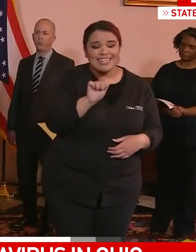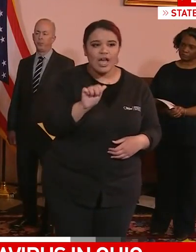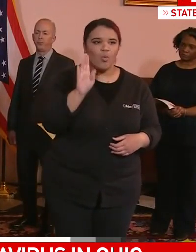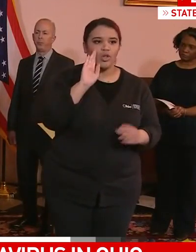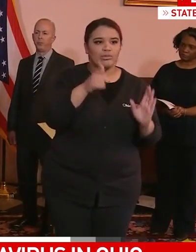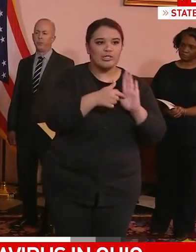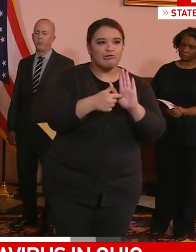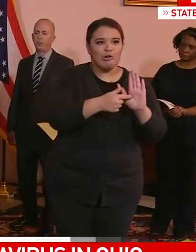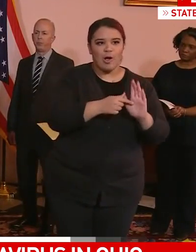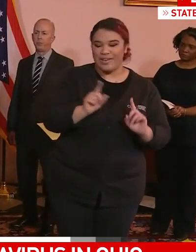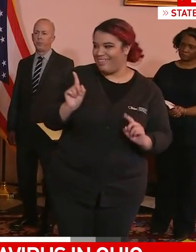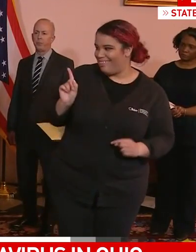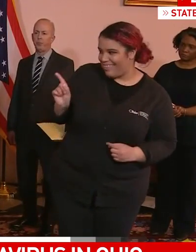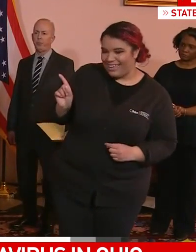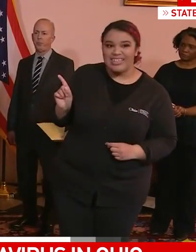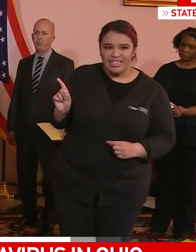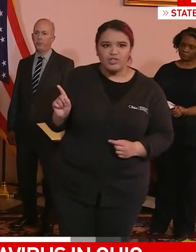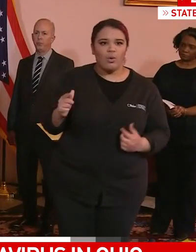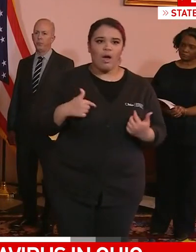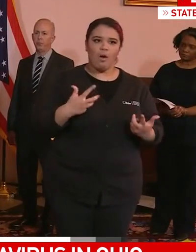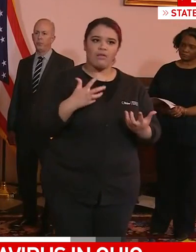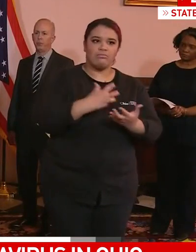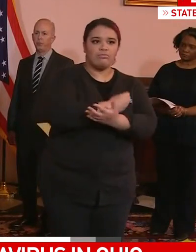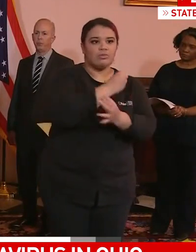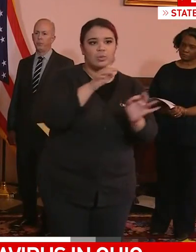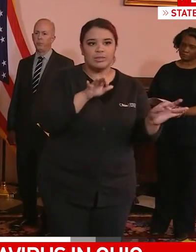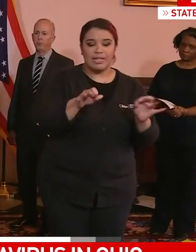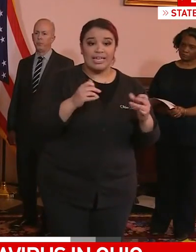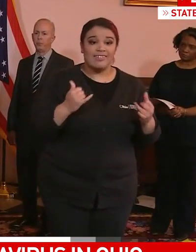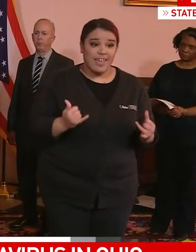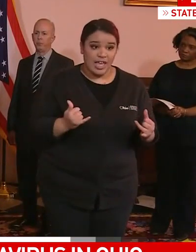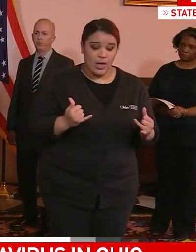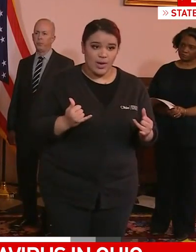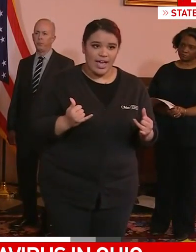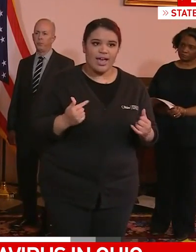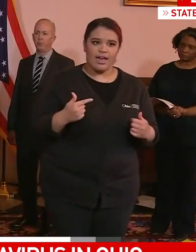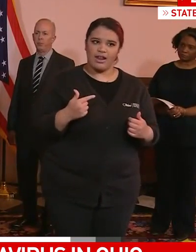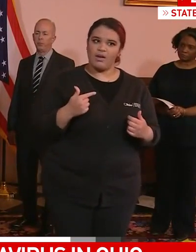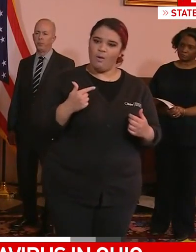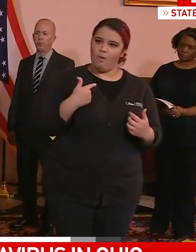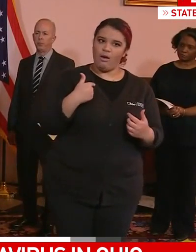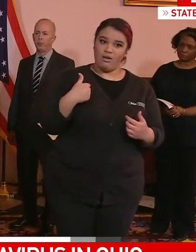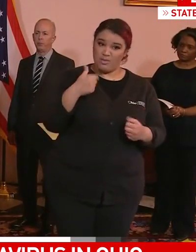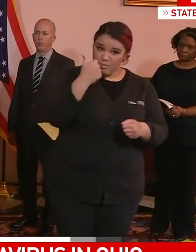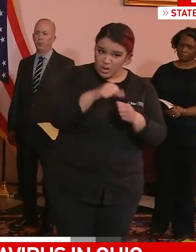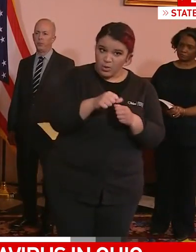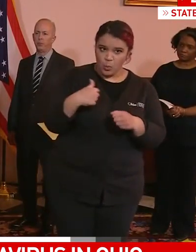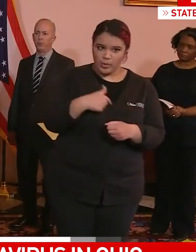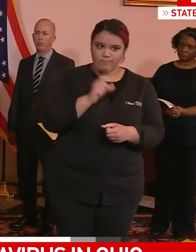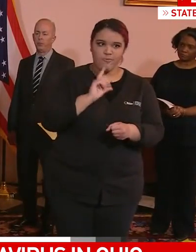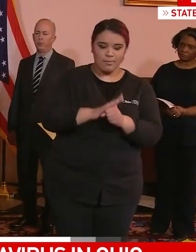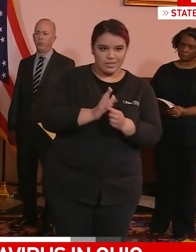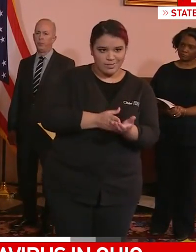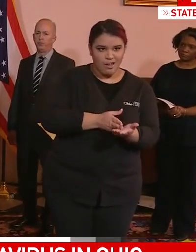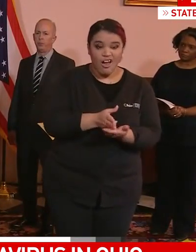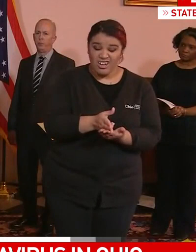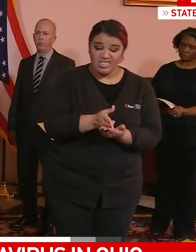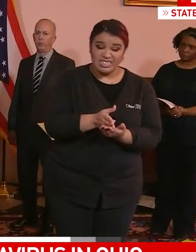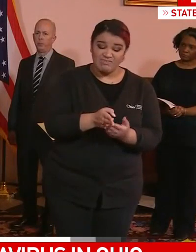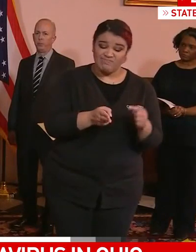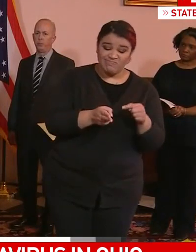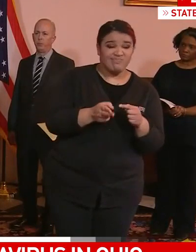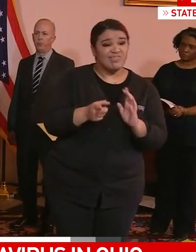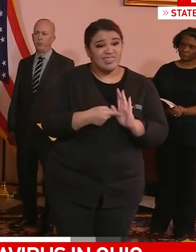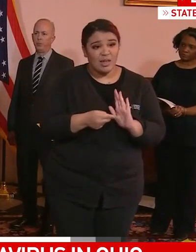know when we know it and tell you the truth. And sometimes this truth is going to be a bit scary. But the point of this is that